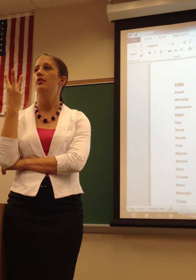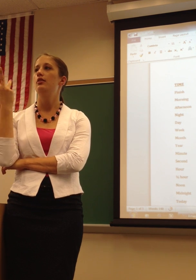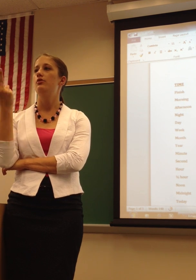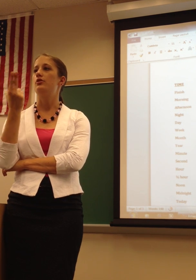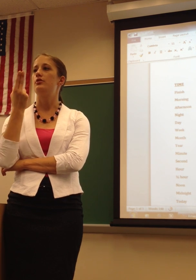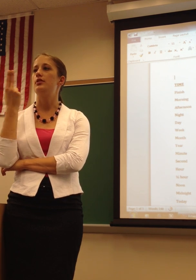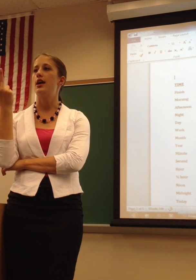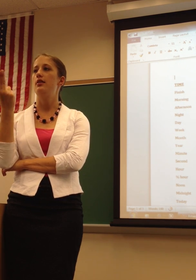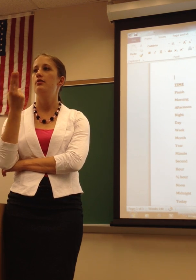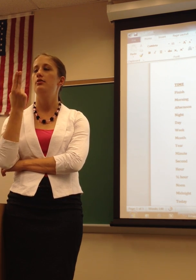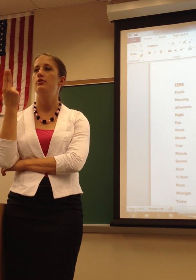Thursday,